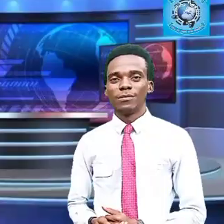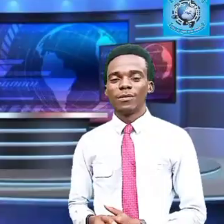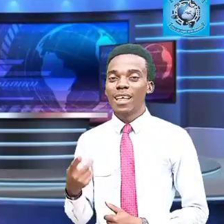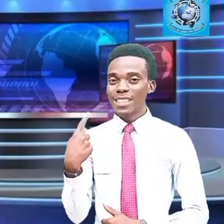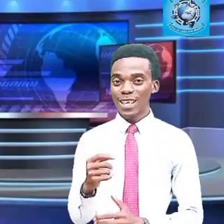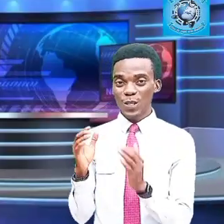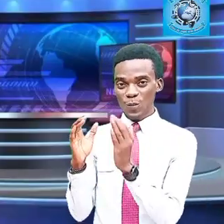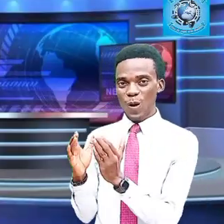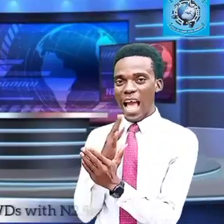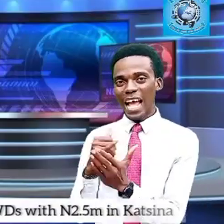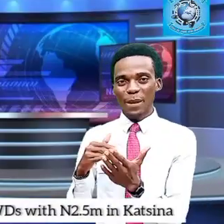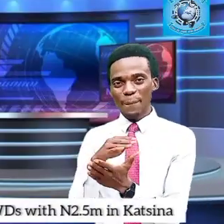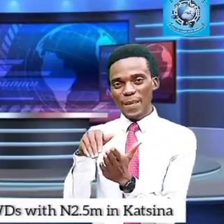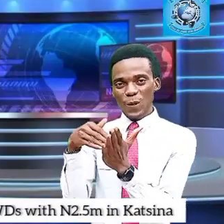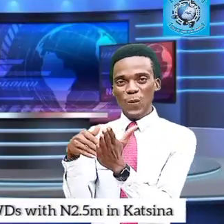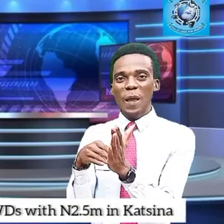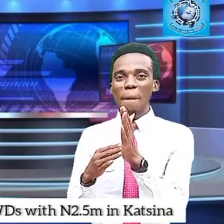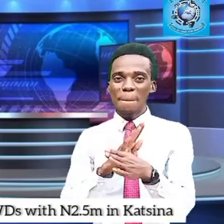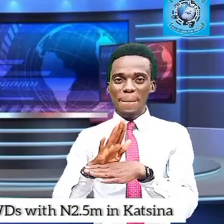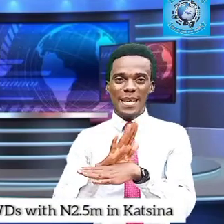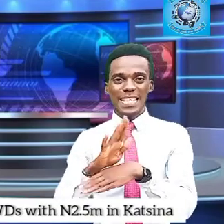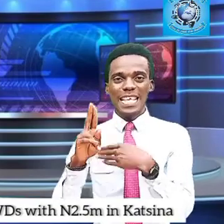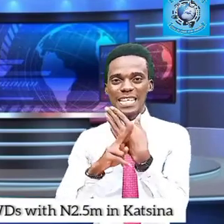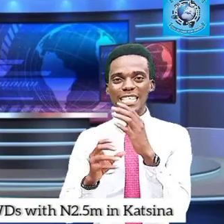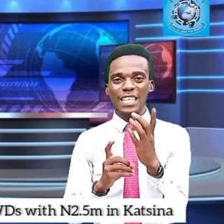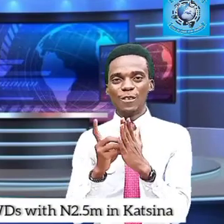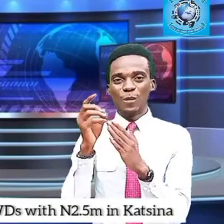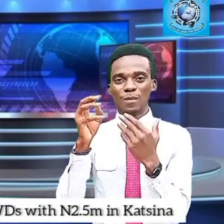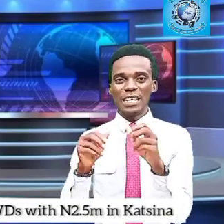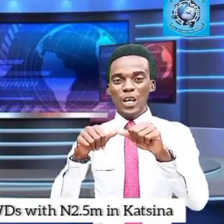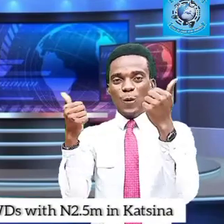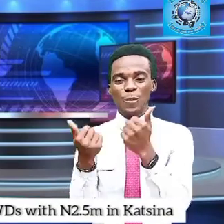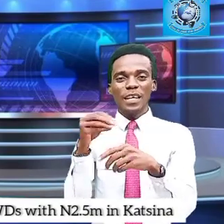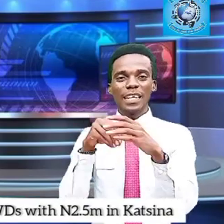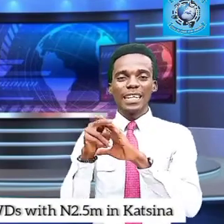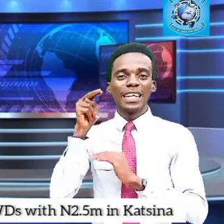The Small and Medium Enterprises Development Agency in Nigeria,